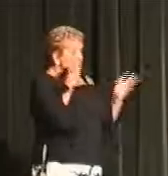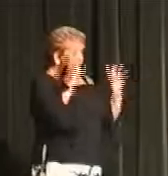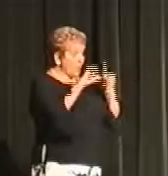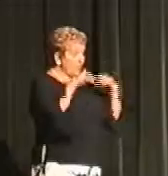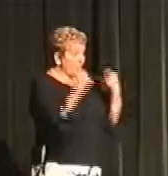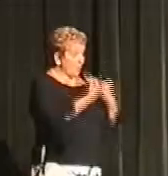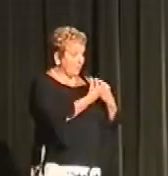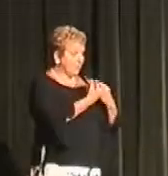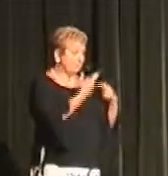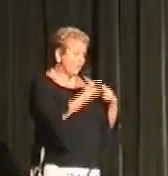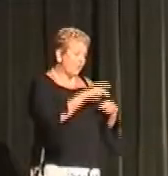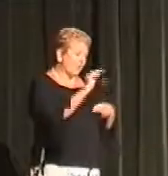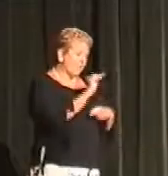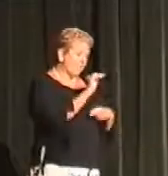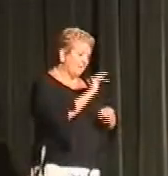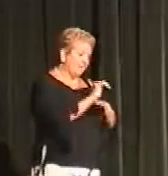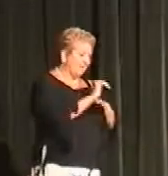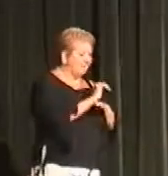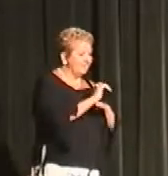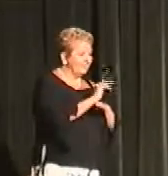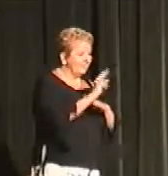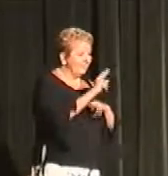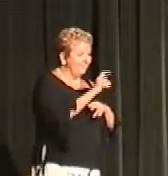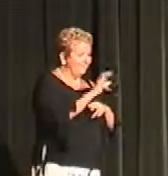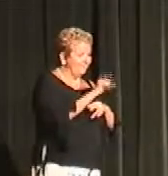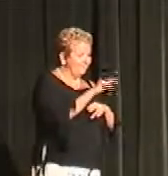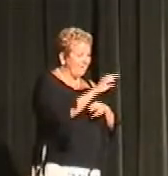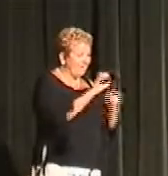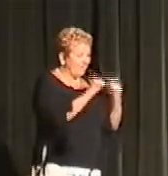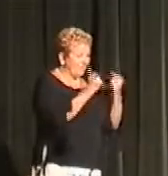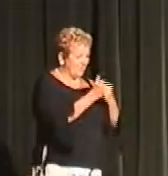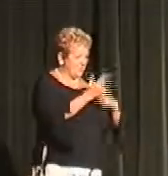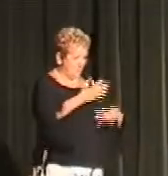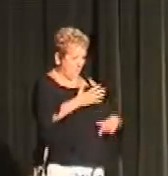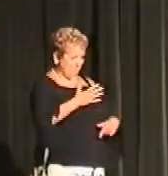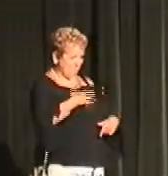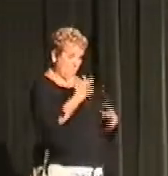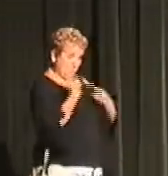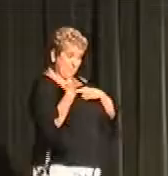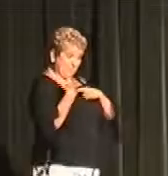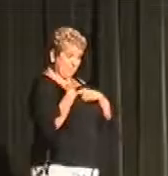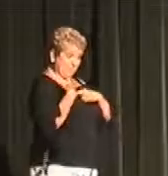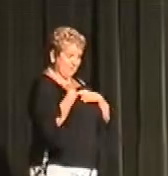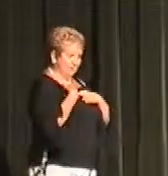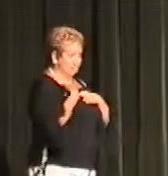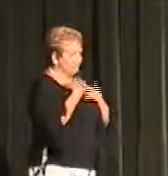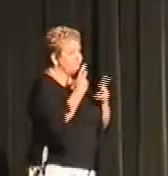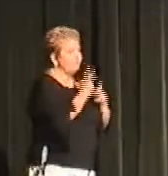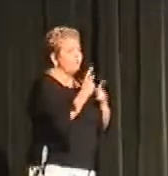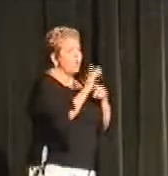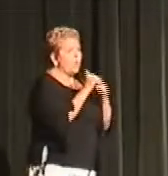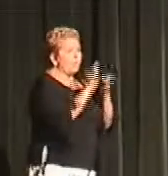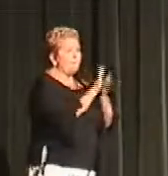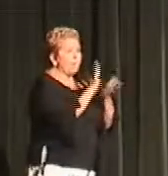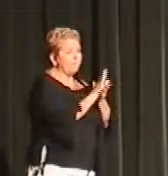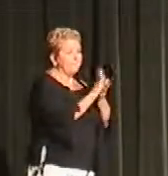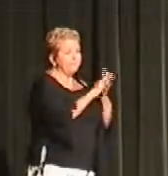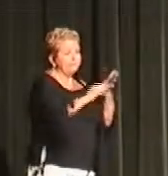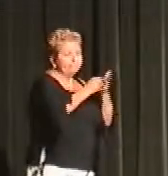Monday Night Venice group, they put me in charge of the literature, you know, and that was my commitment. And I never